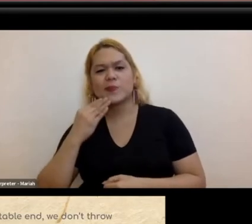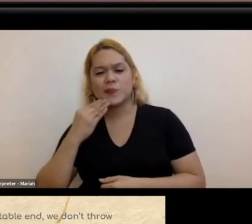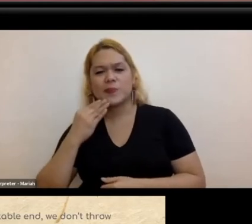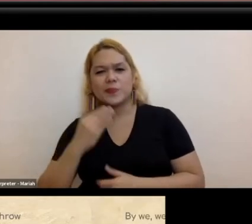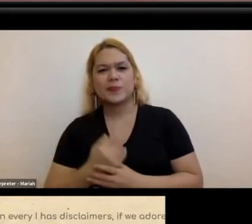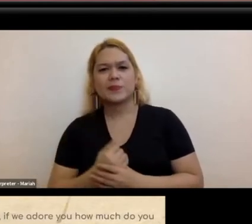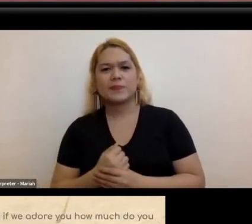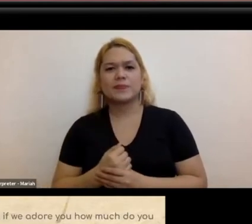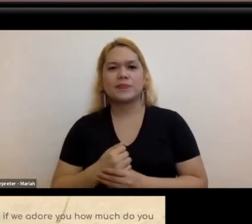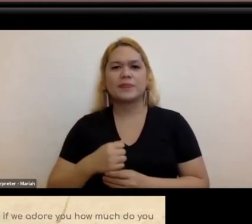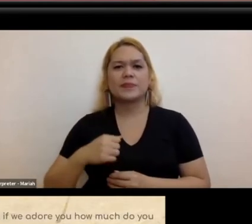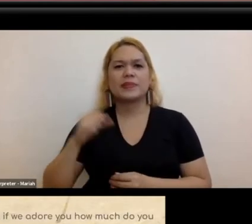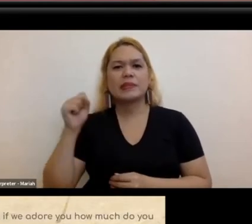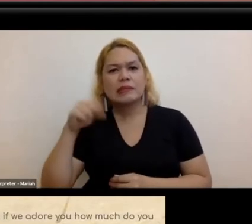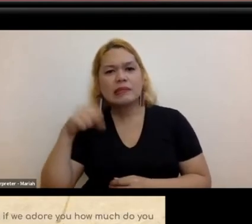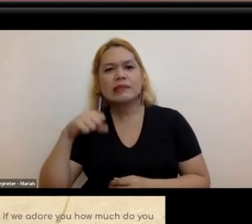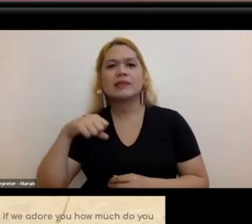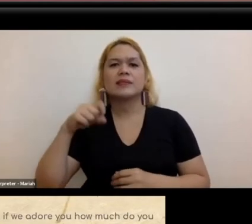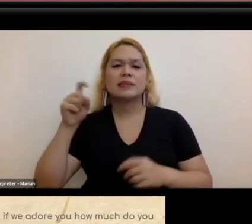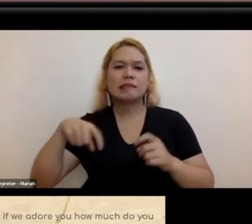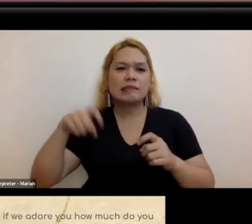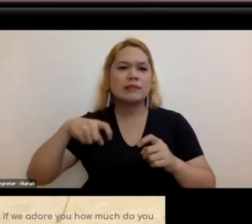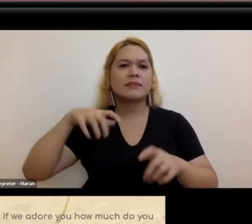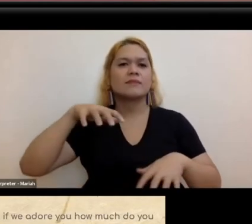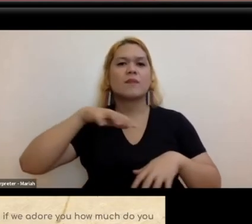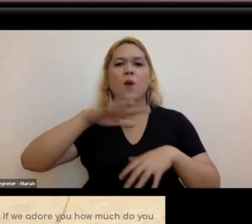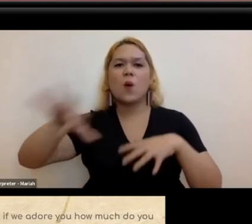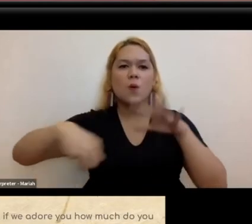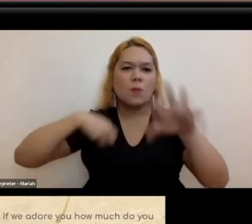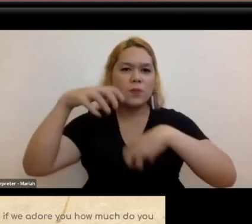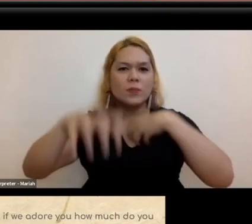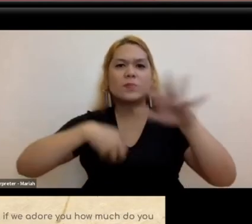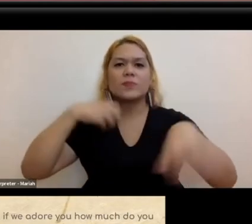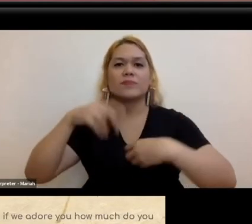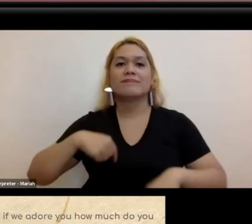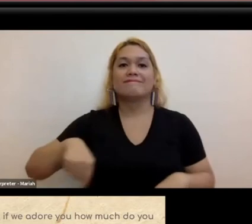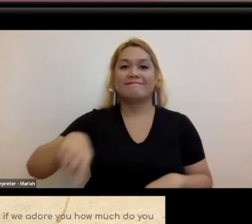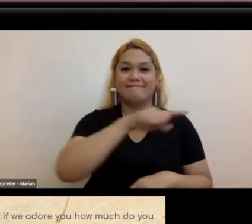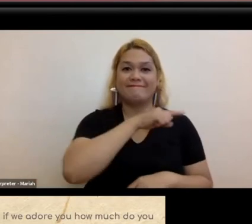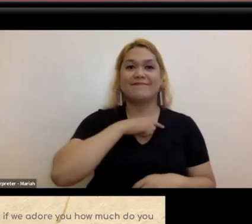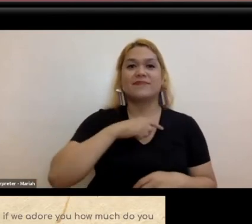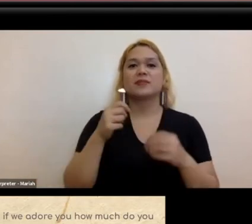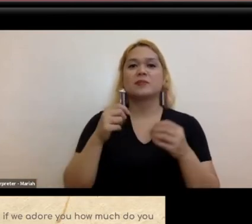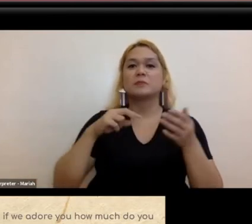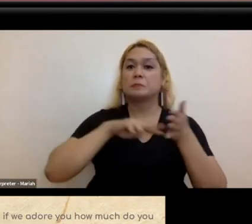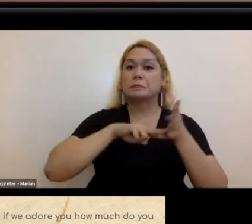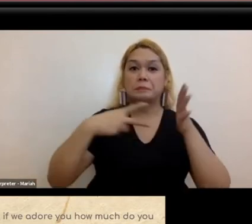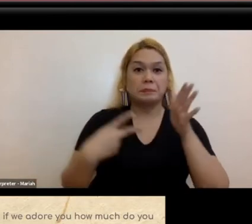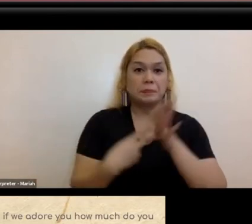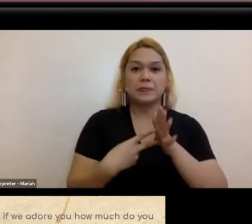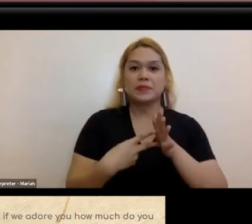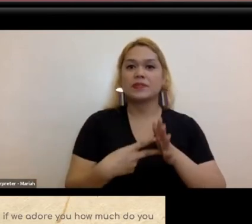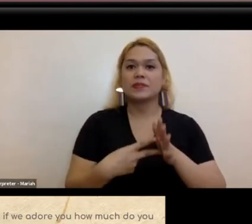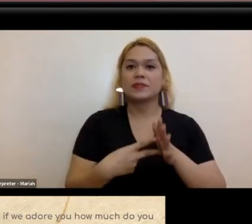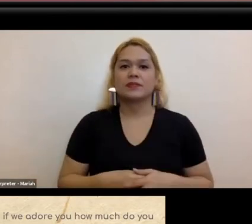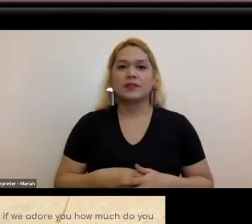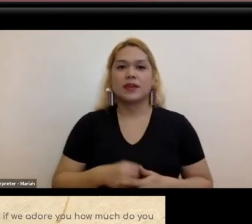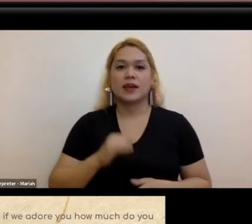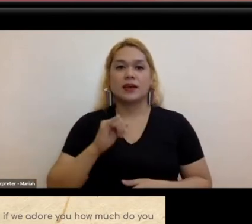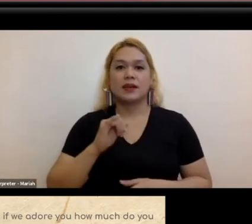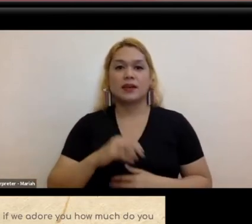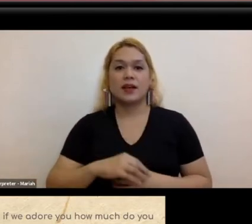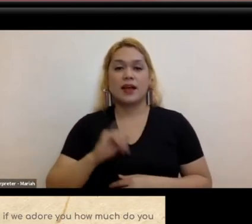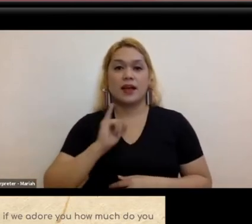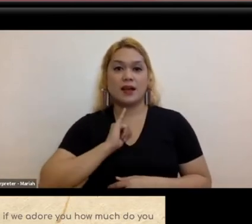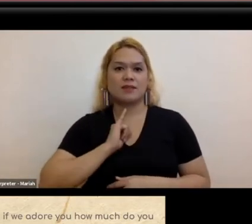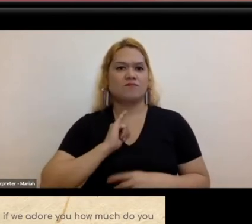By we mean every eye has disclaimers. If we adore you, how much do you